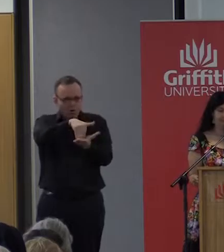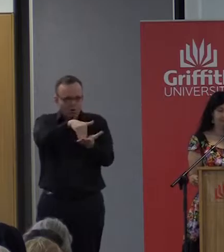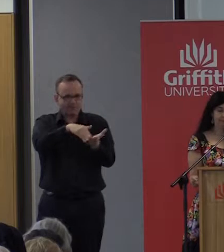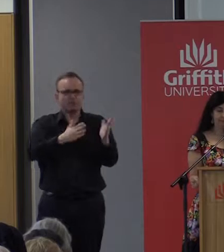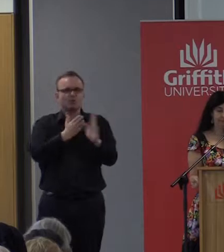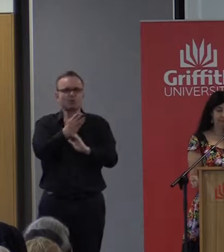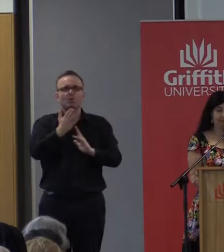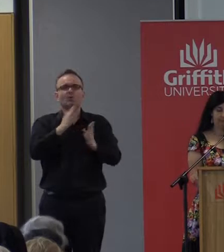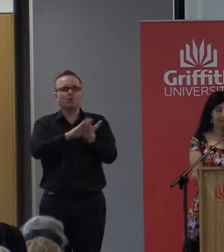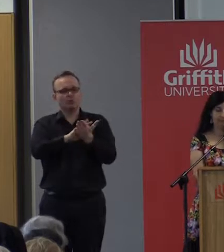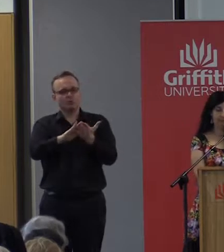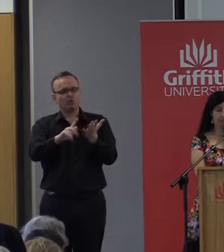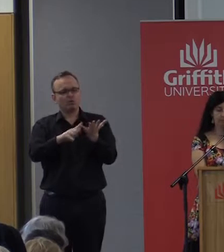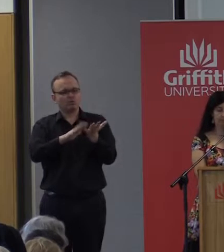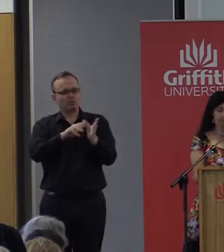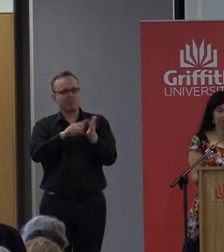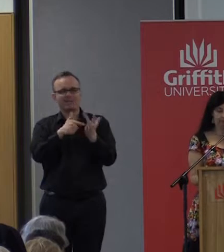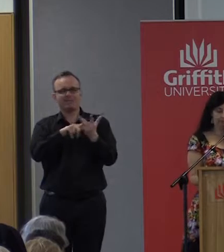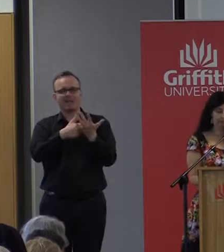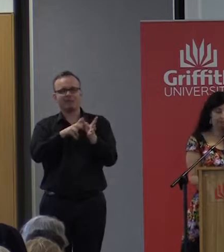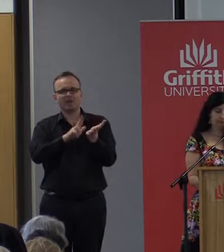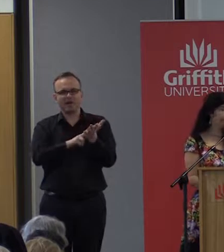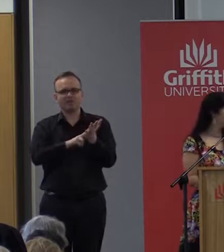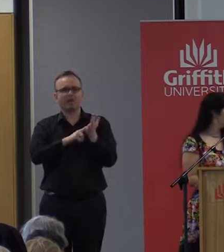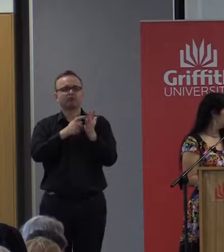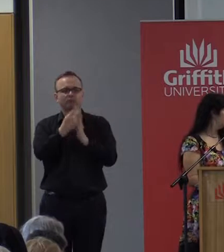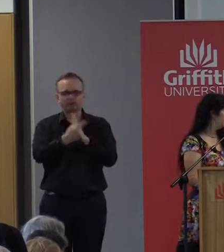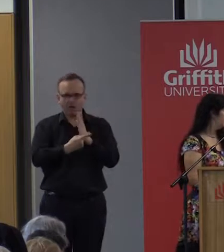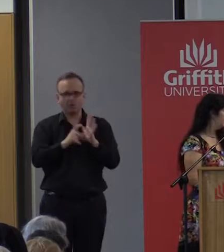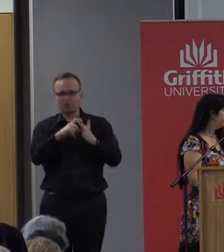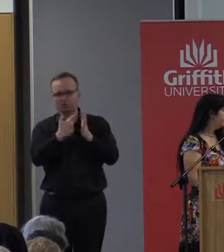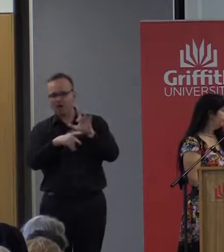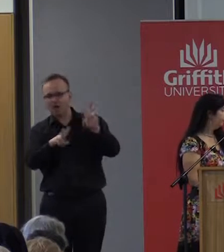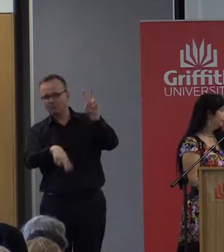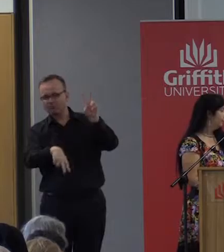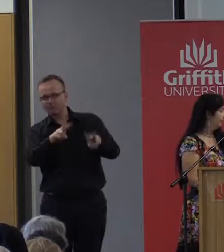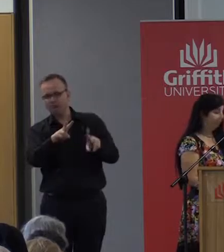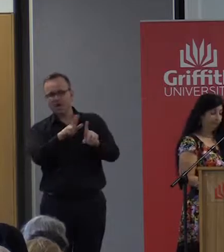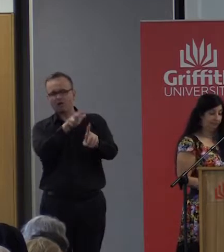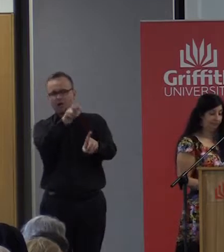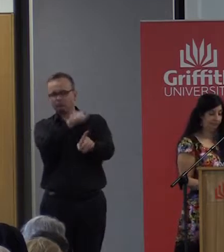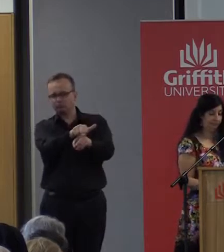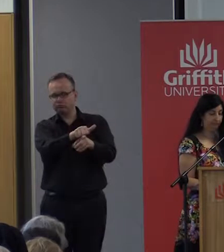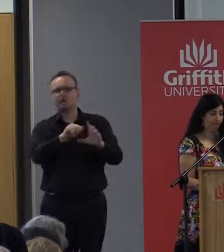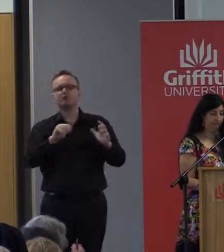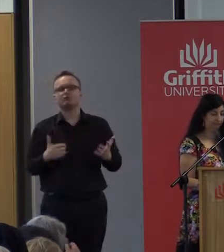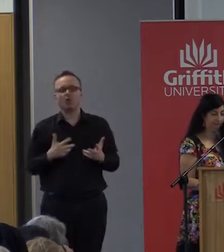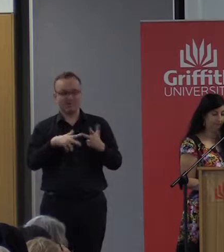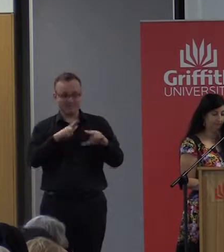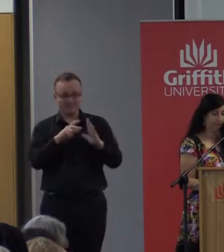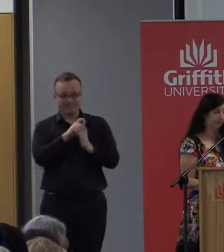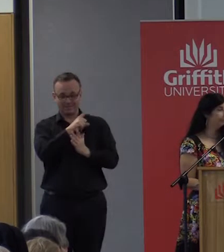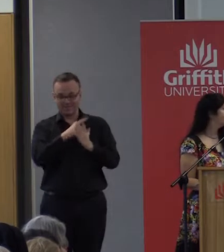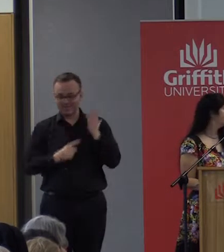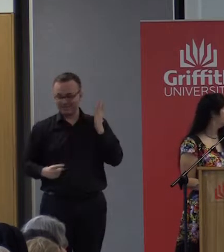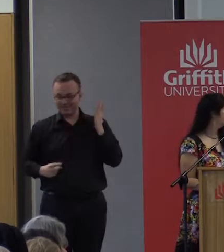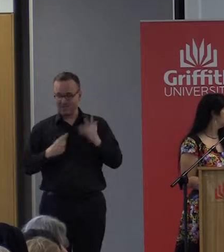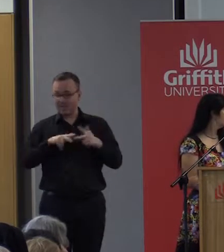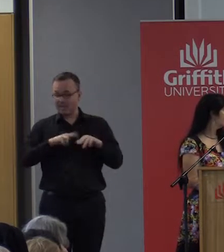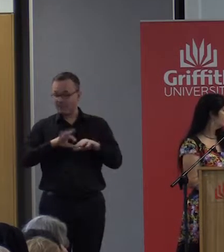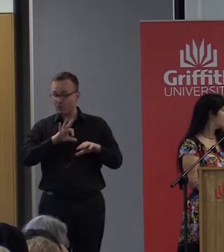humanitarian program has a doctor's assessment at that point in time. So if a disability isn't